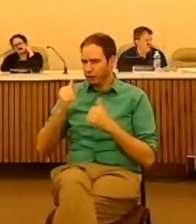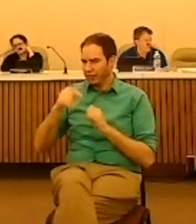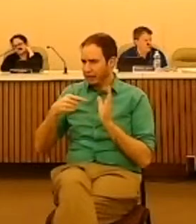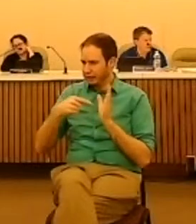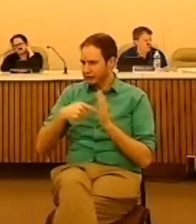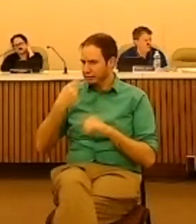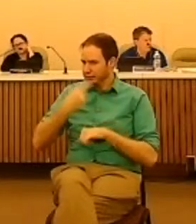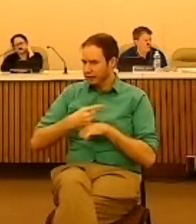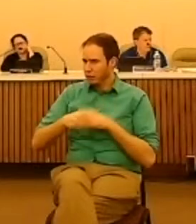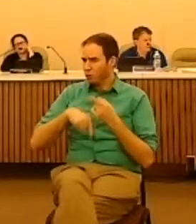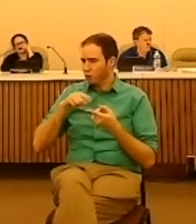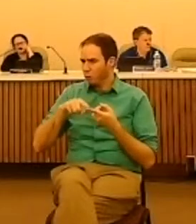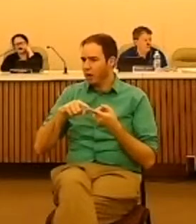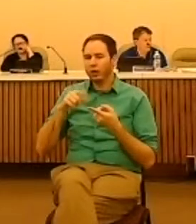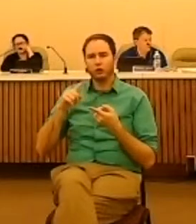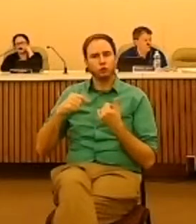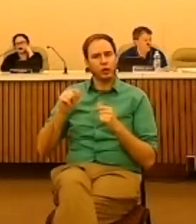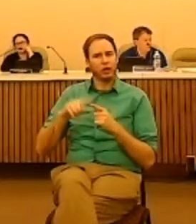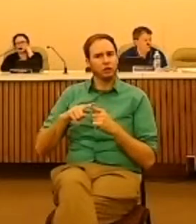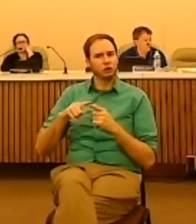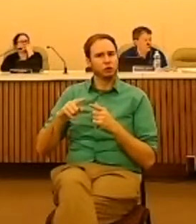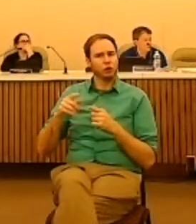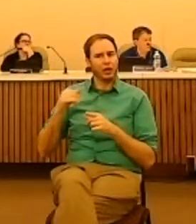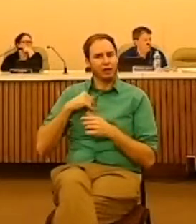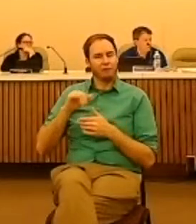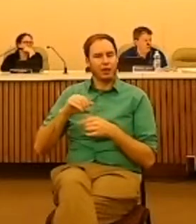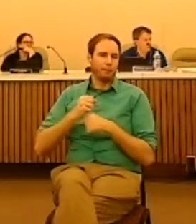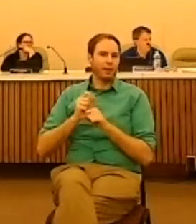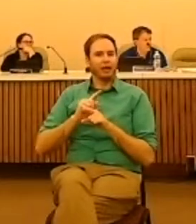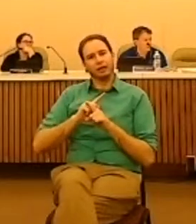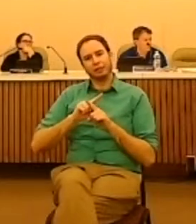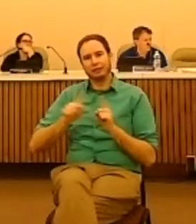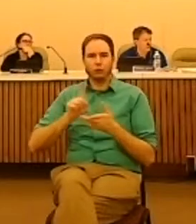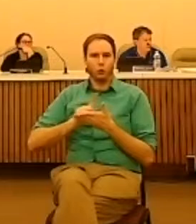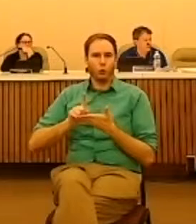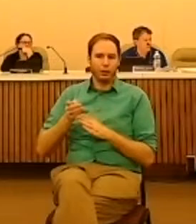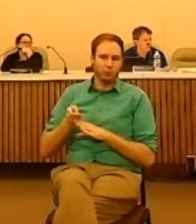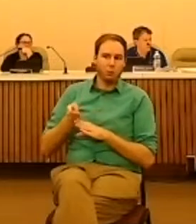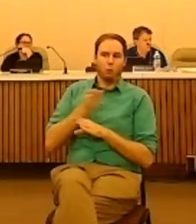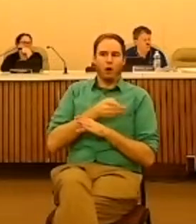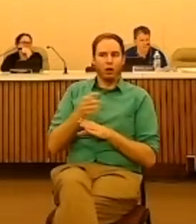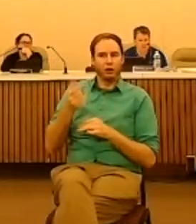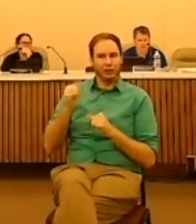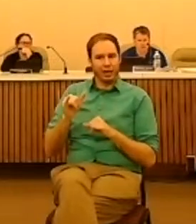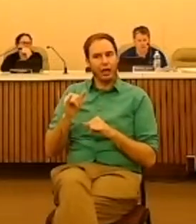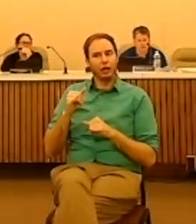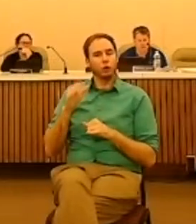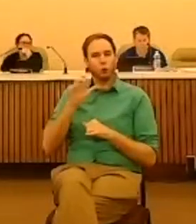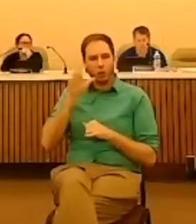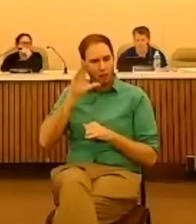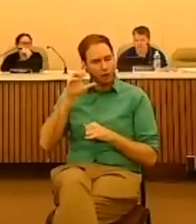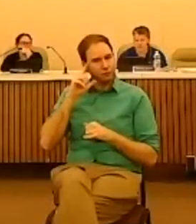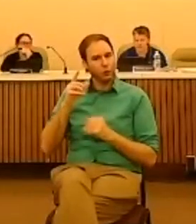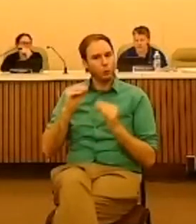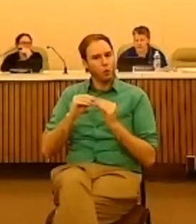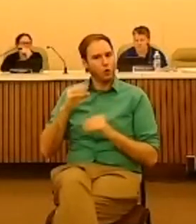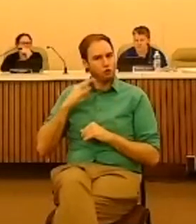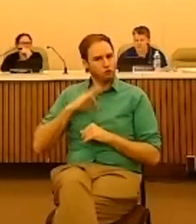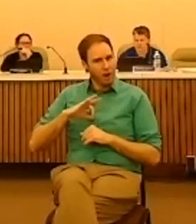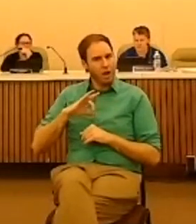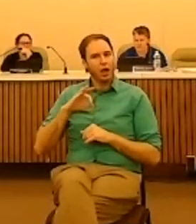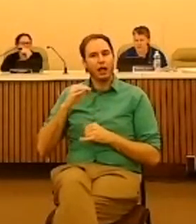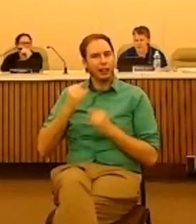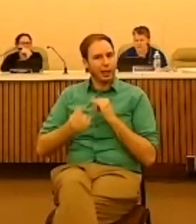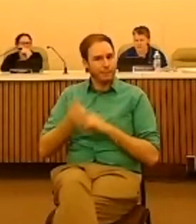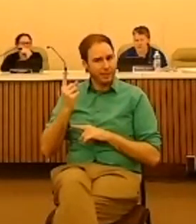deadline and have Make a Difference week prior to that, so that students who are looking for last